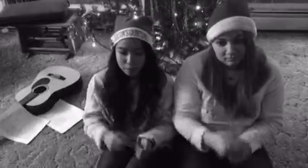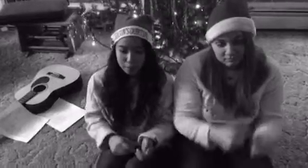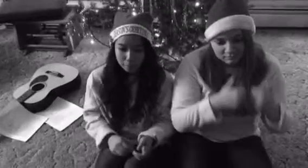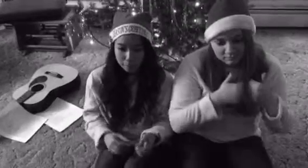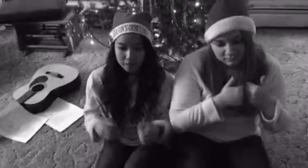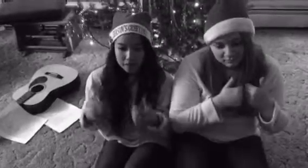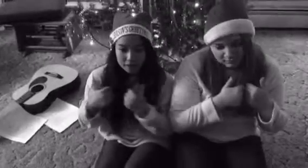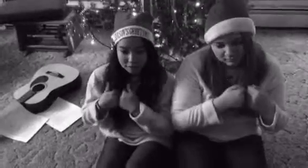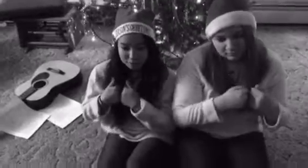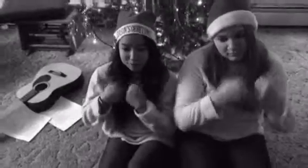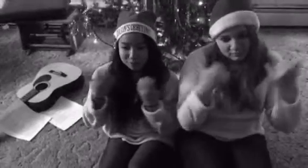Baby,